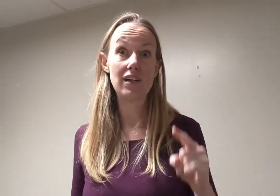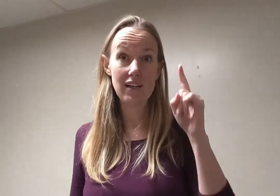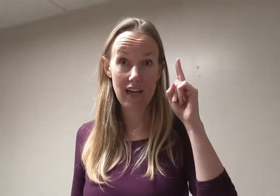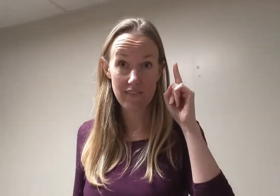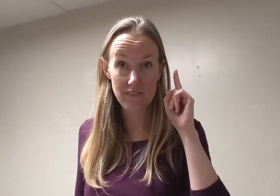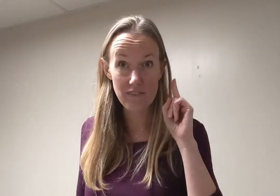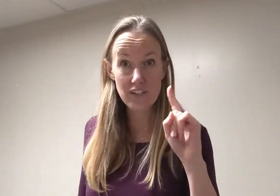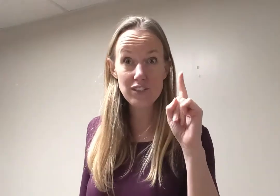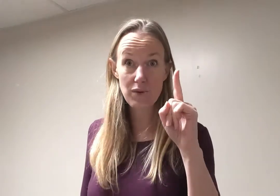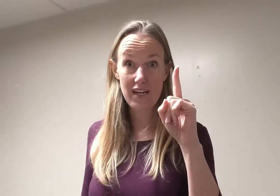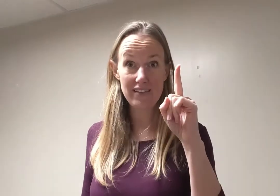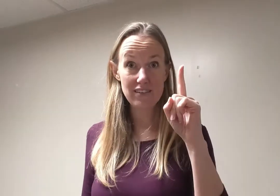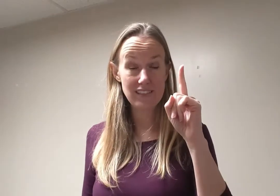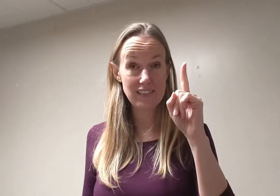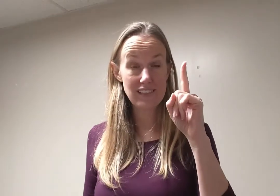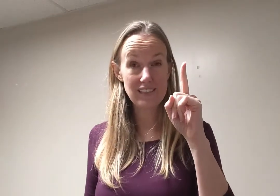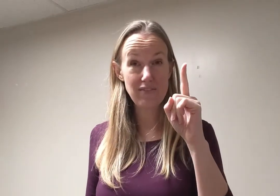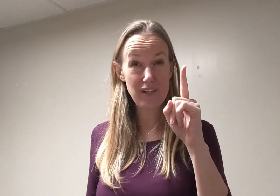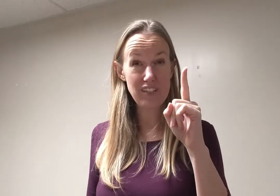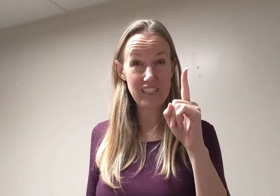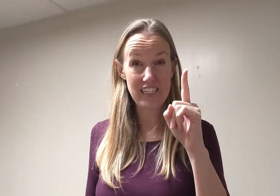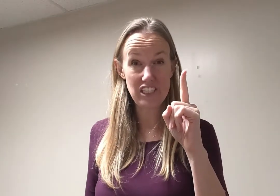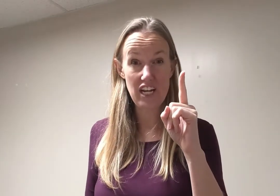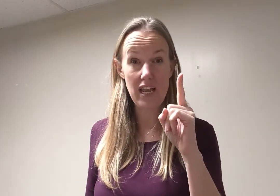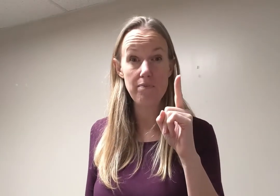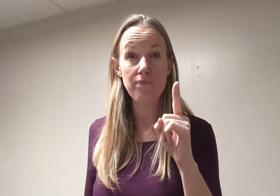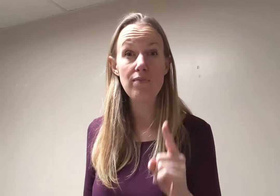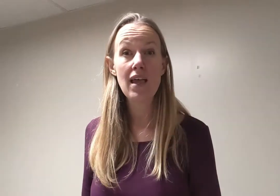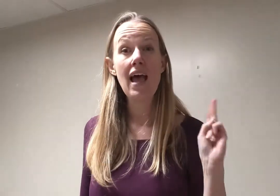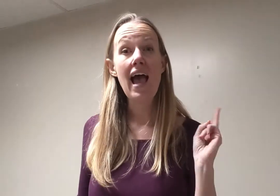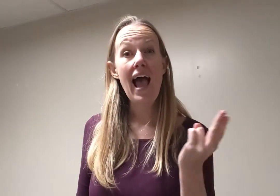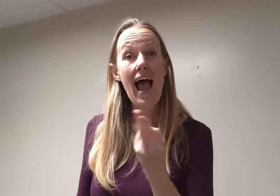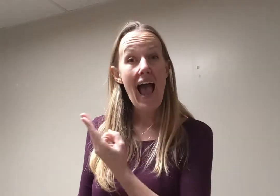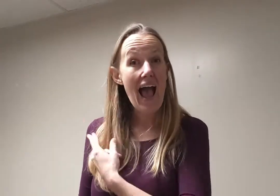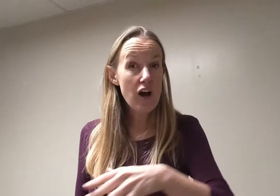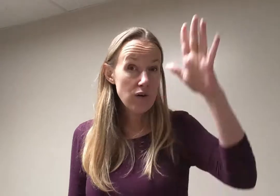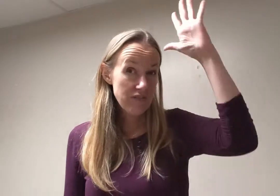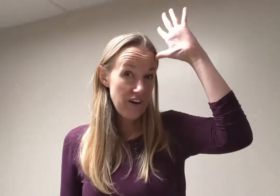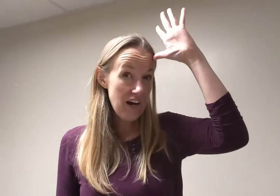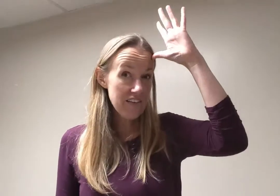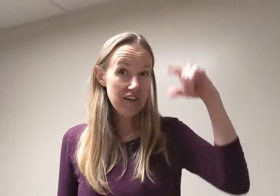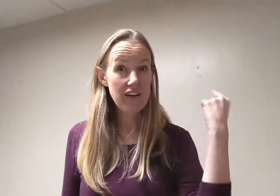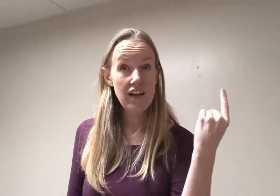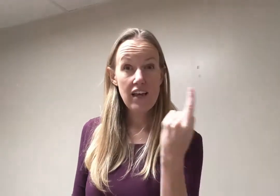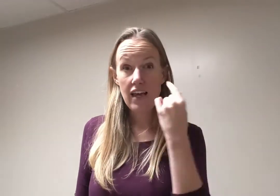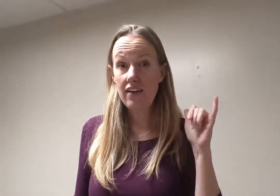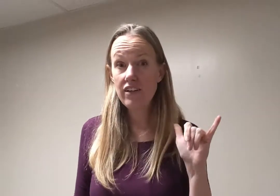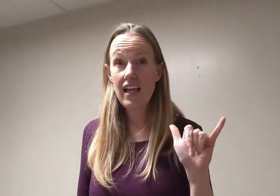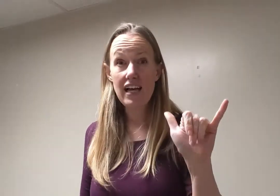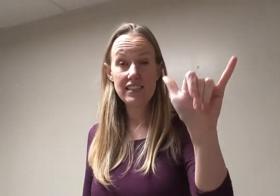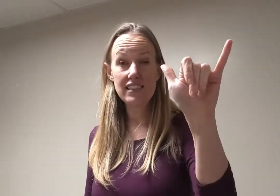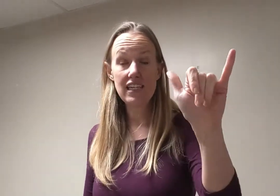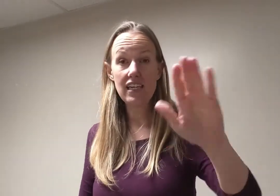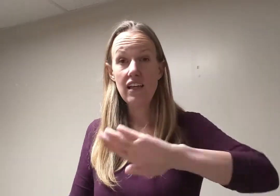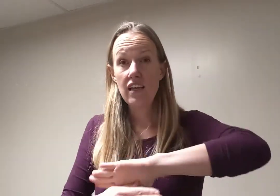starting at verse 1. So this is the stuff we learned yesterday. Our Father, everlasting,